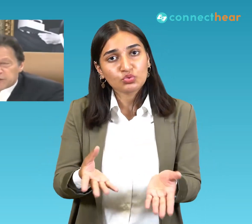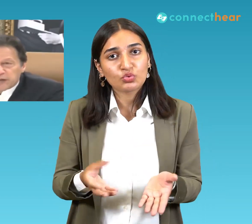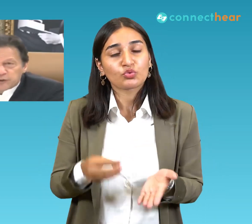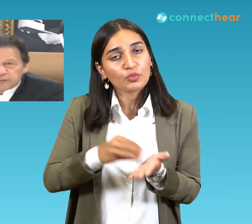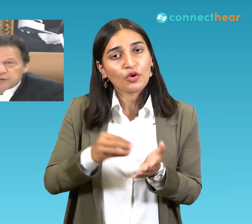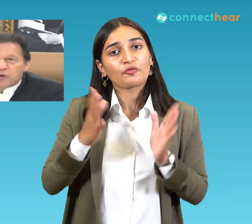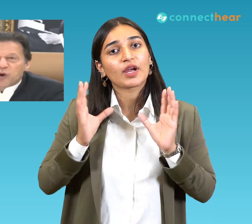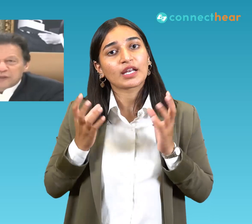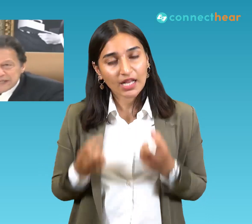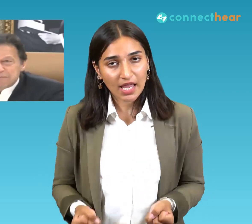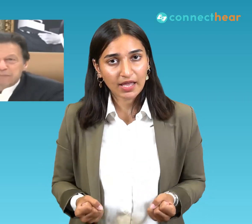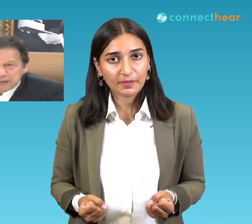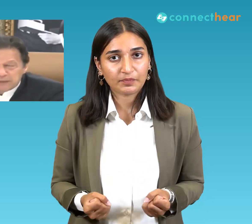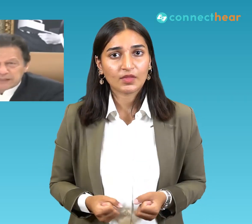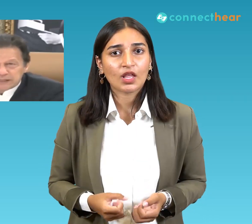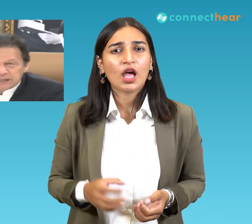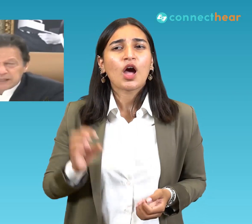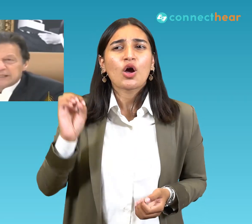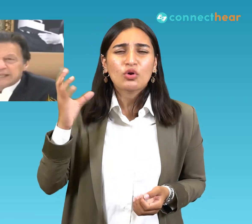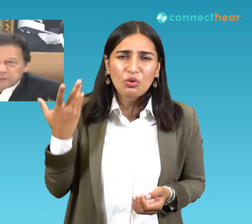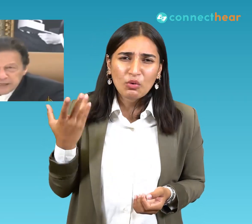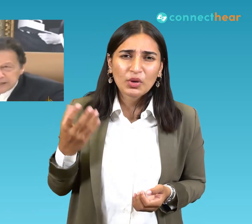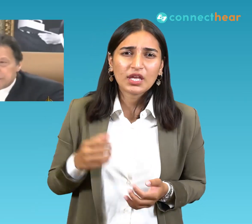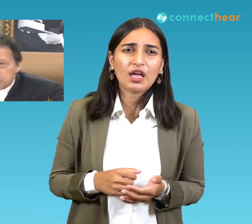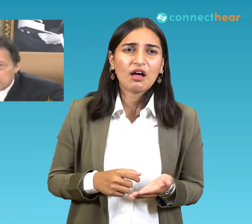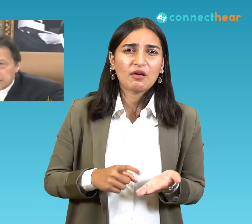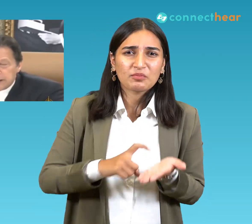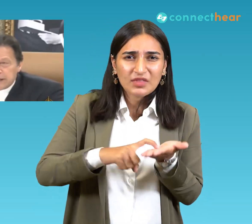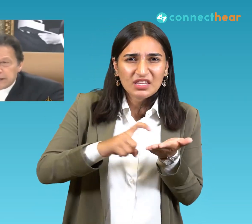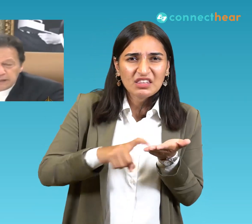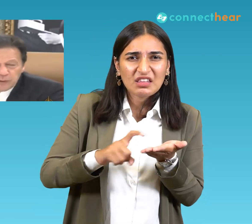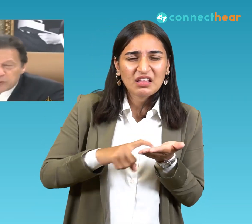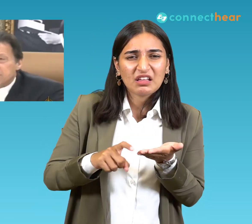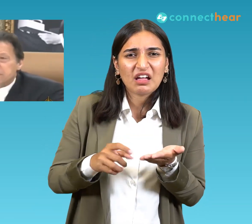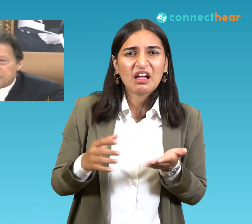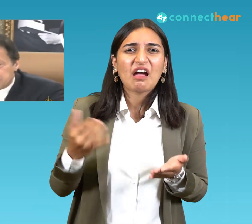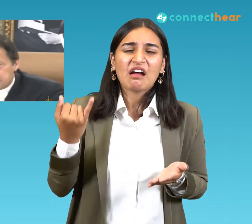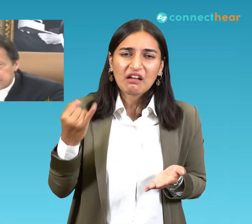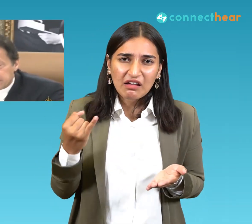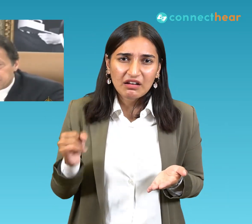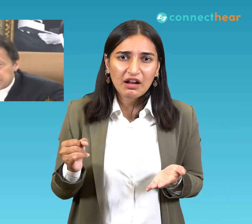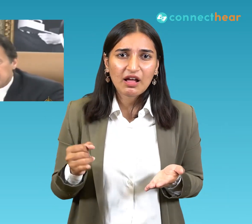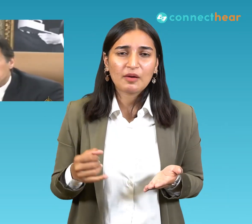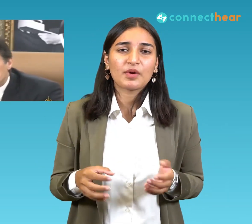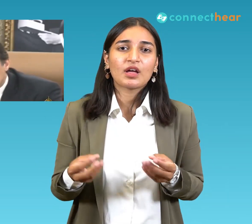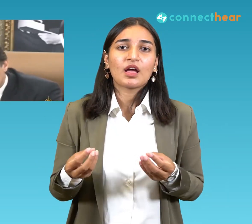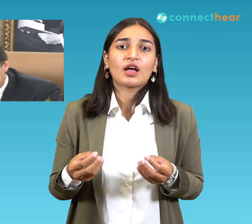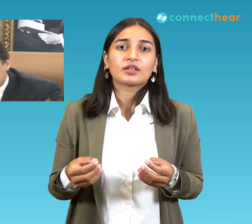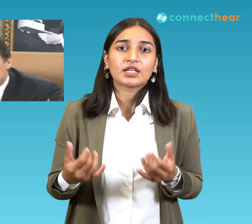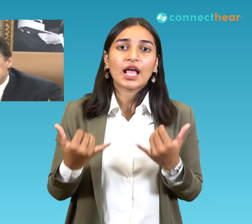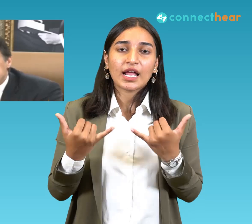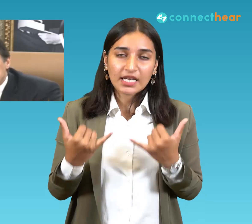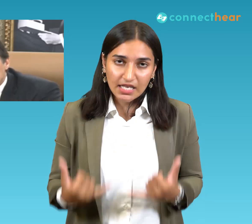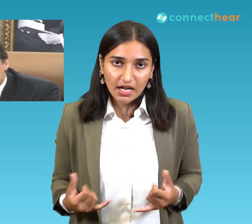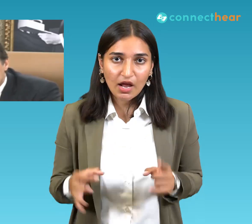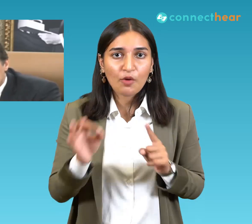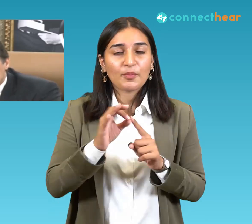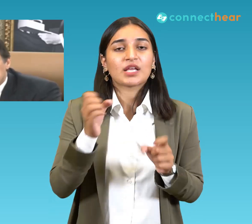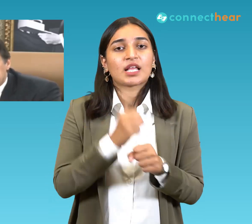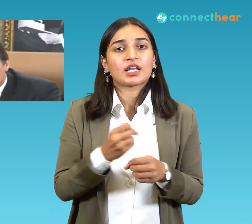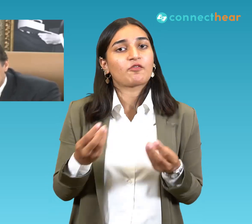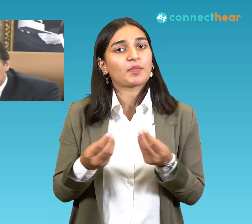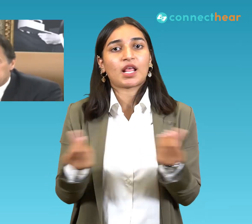we are trying to remove all the impediments that were in the way of profit making. So that means dealing